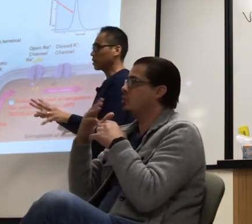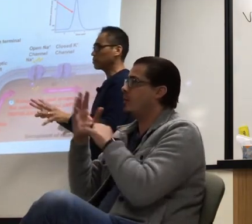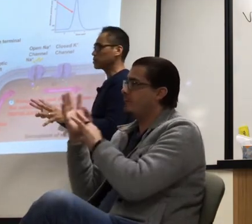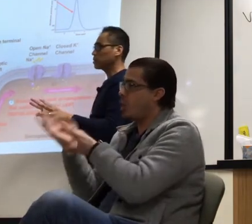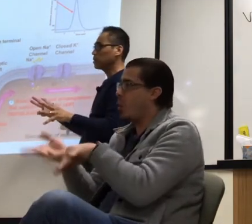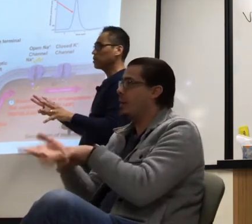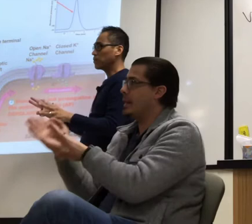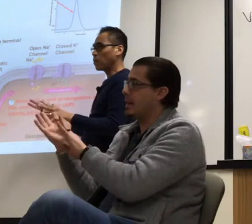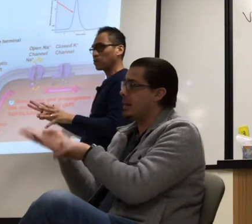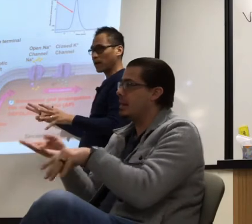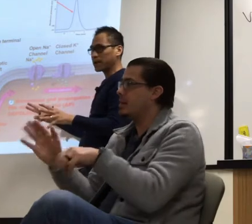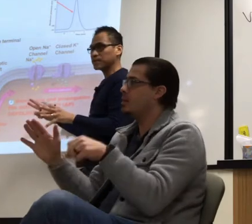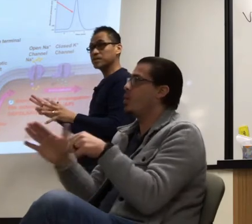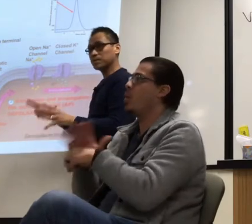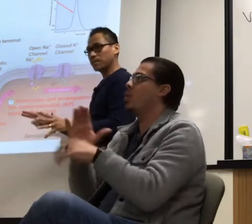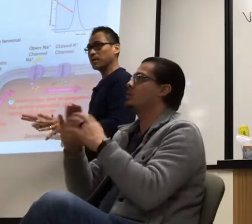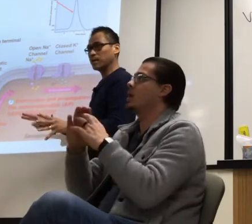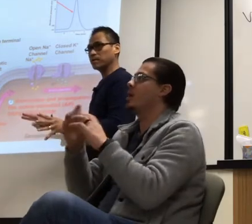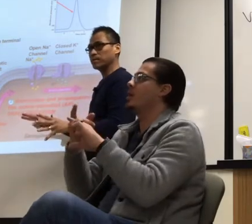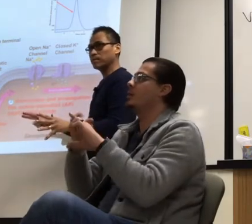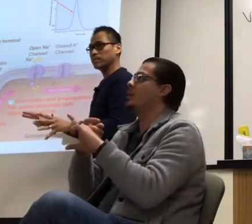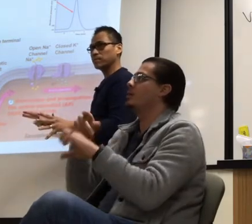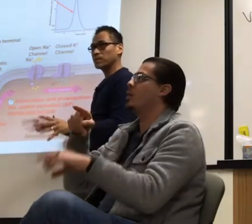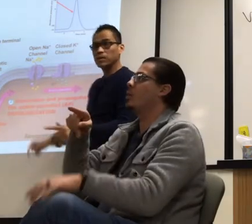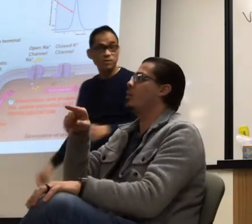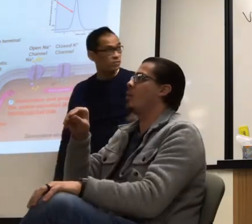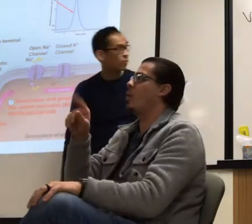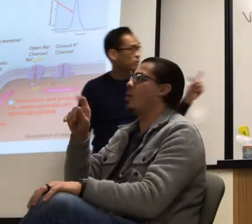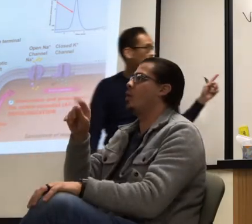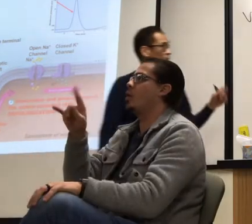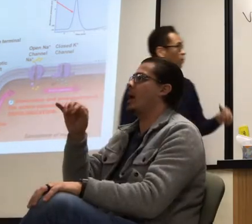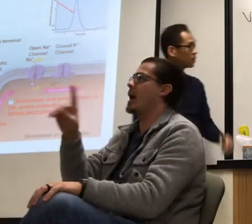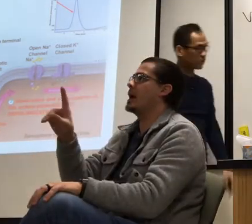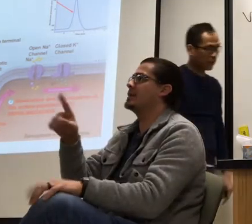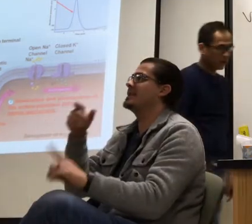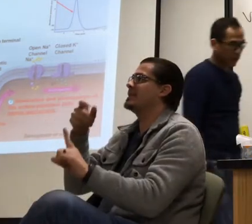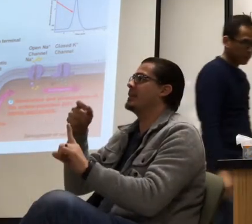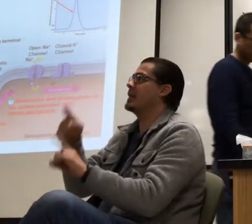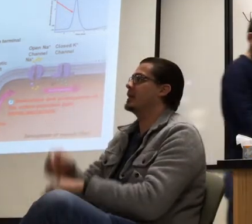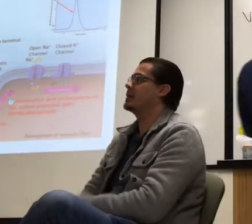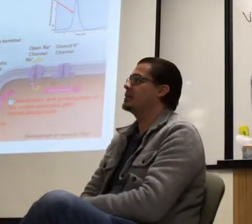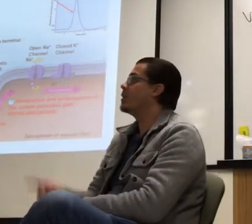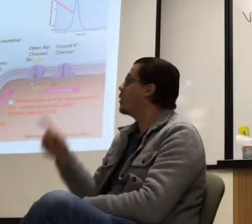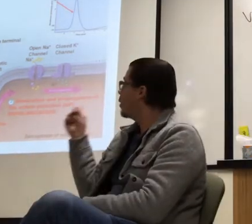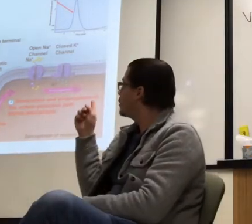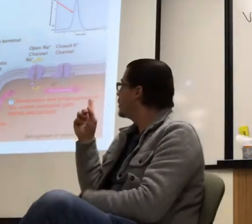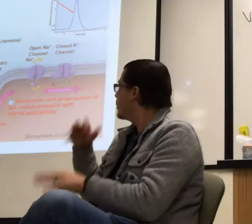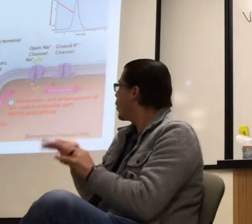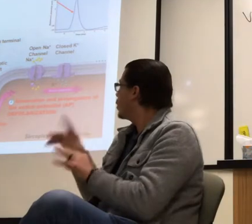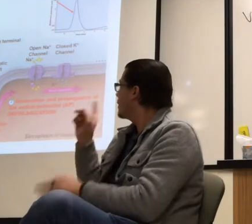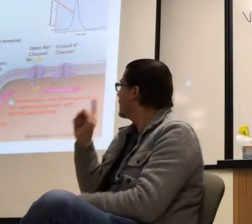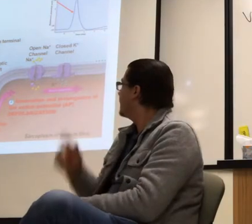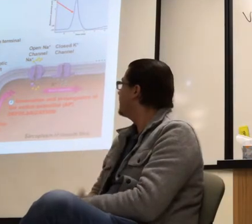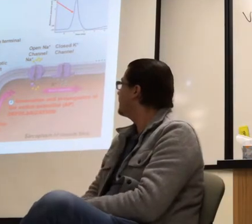cell becomes depolarized and stimulated. So these voltage-gated ones are very important.